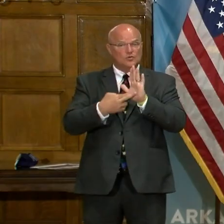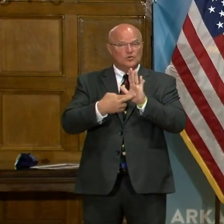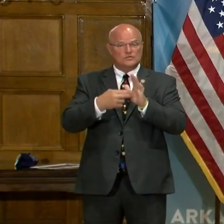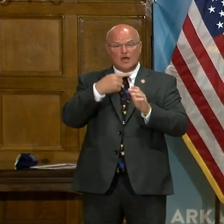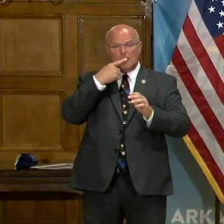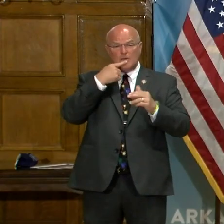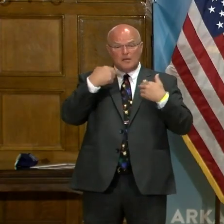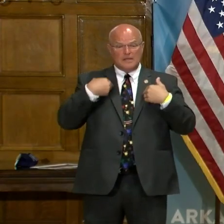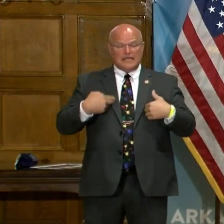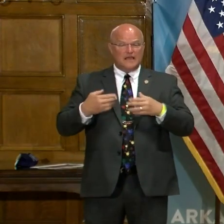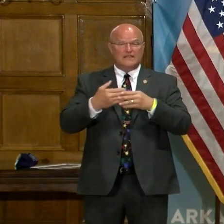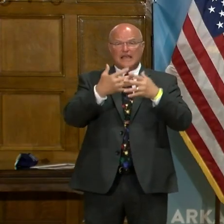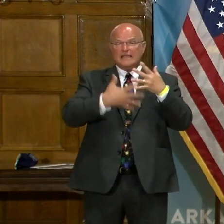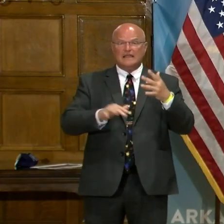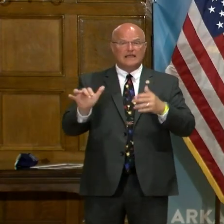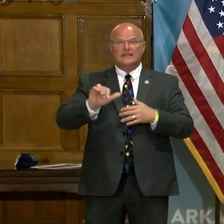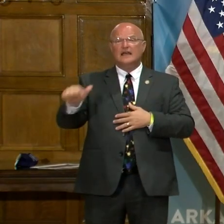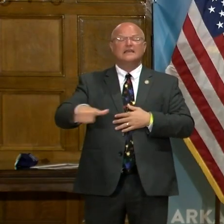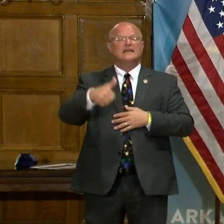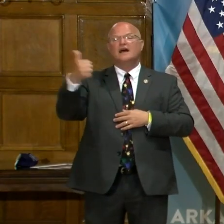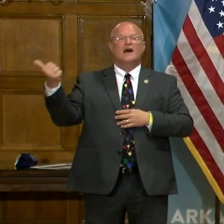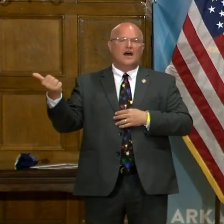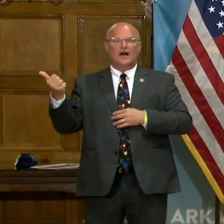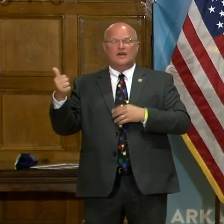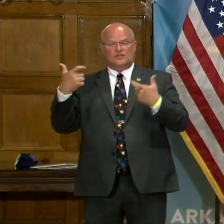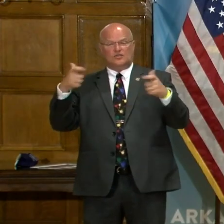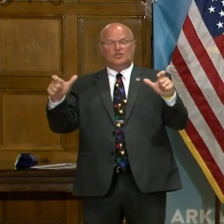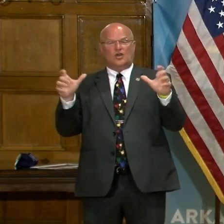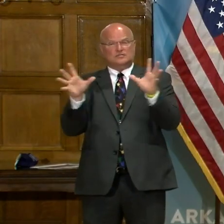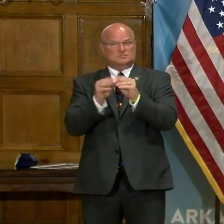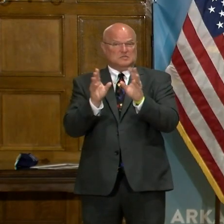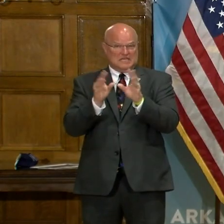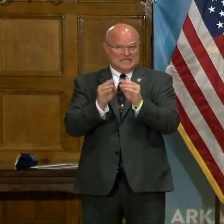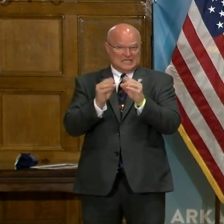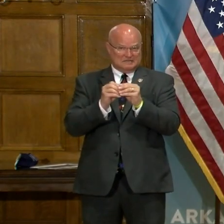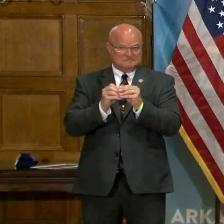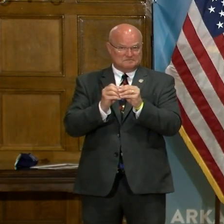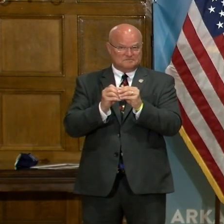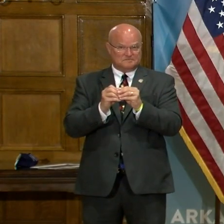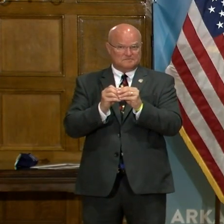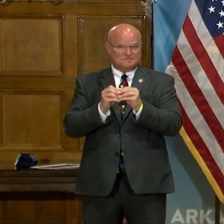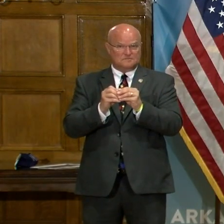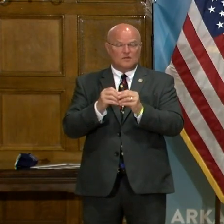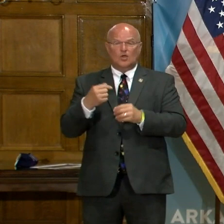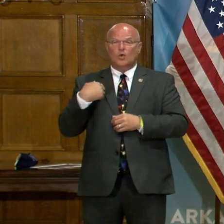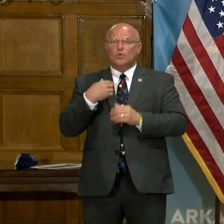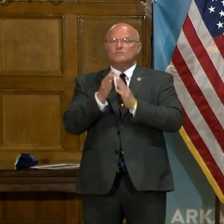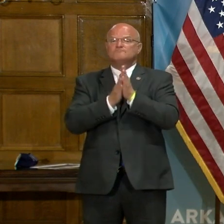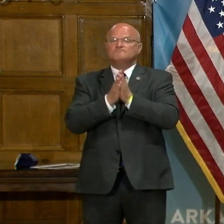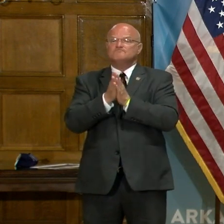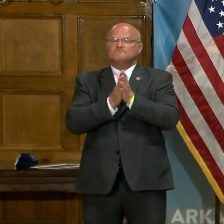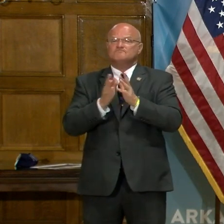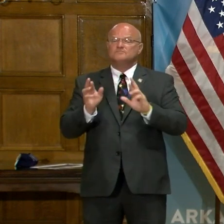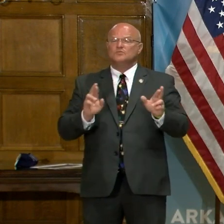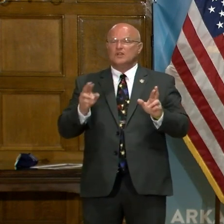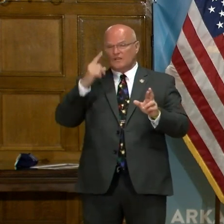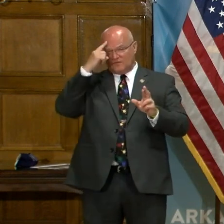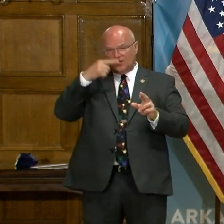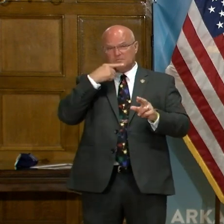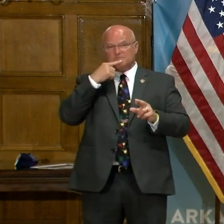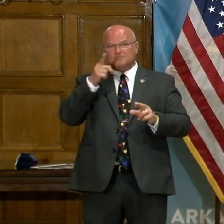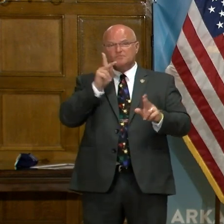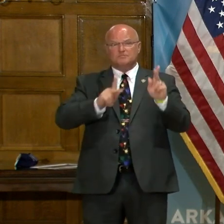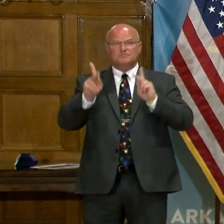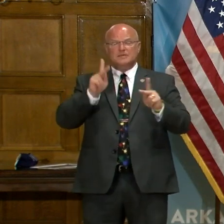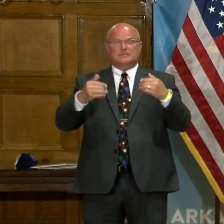of the public health guidelines, just like every other large venue will follow. We are anxious for the public